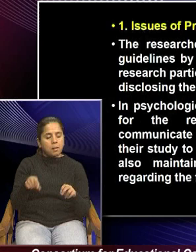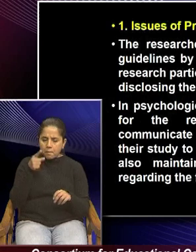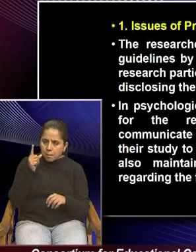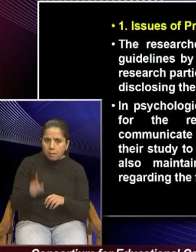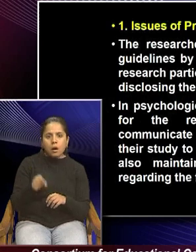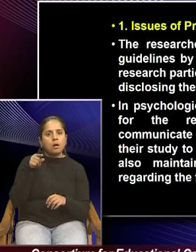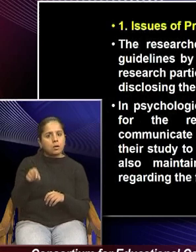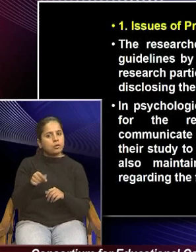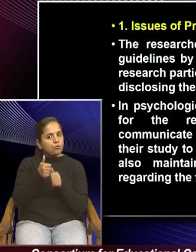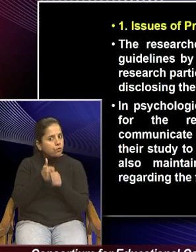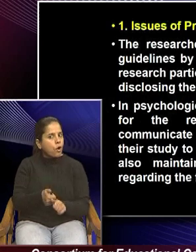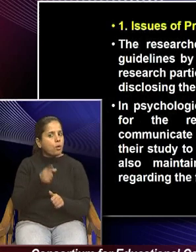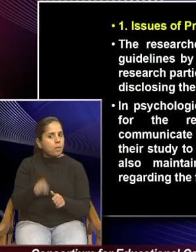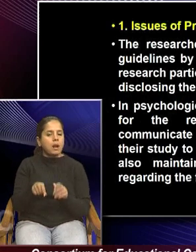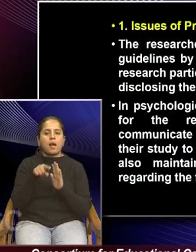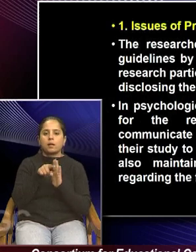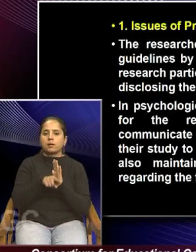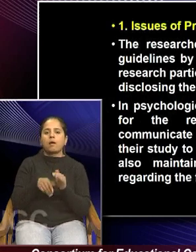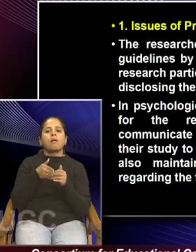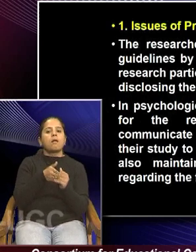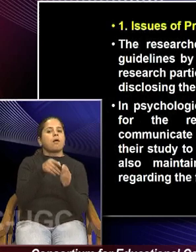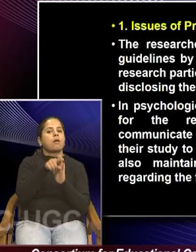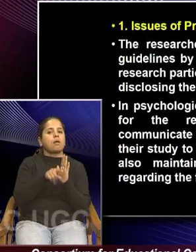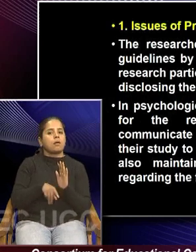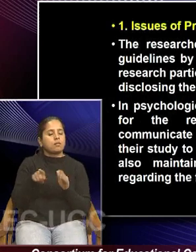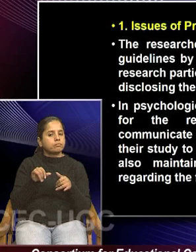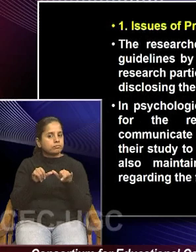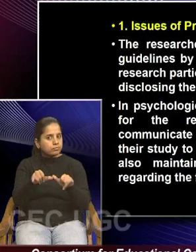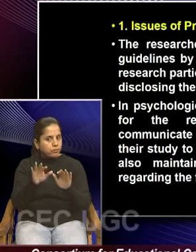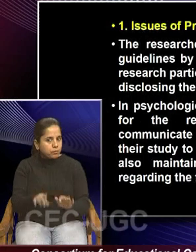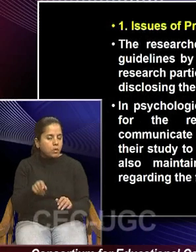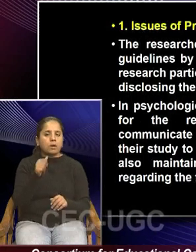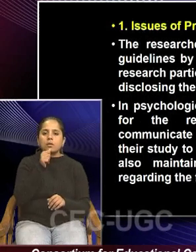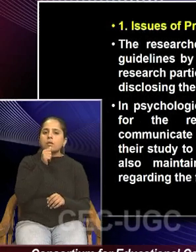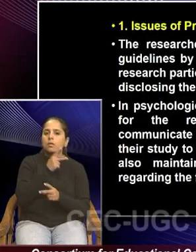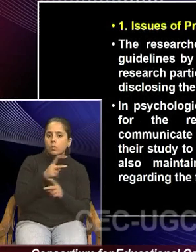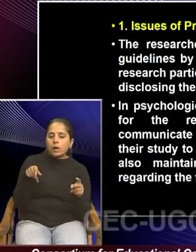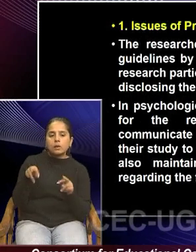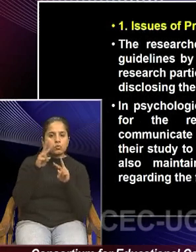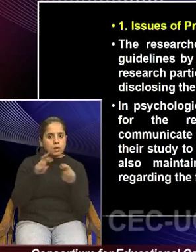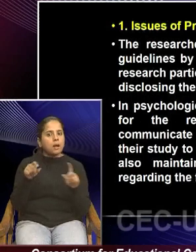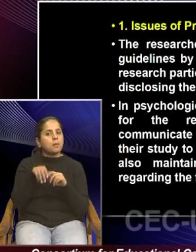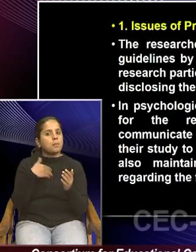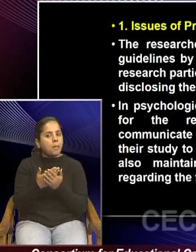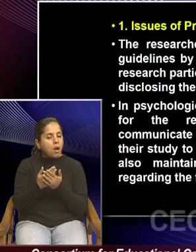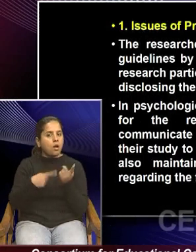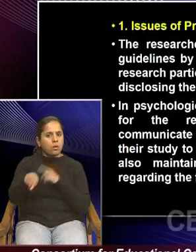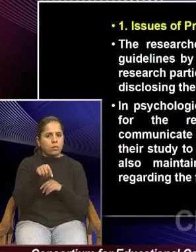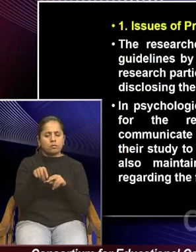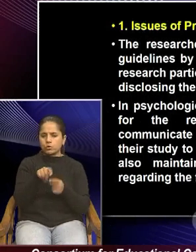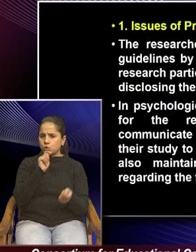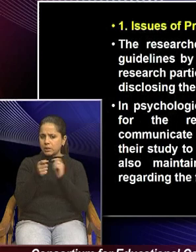must adhere to ethical guidelines by maintaining the privacy of research participants and refraining